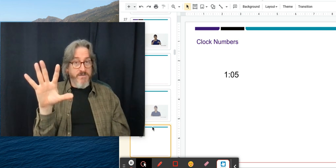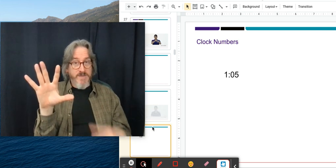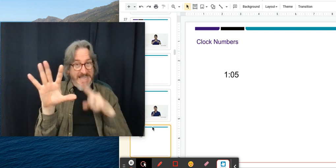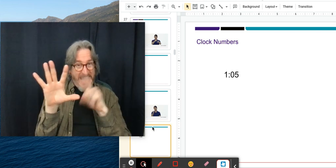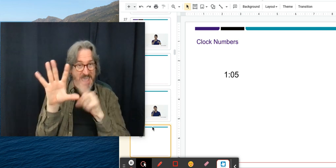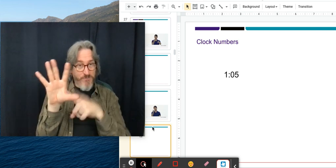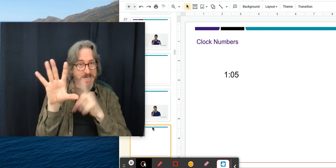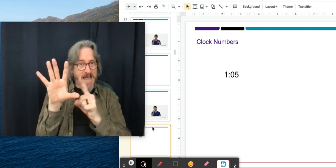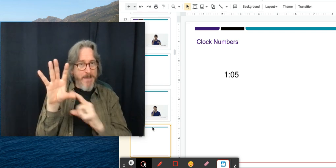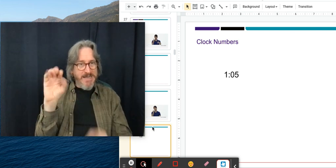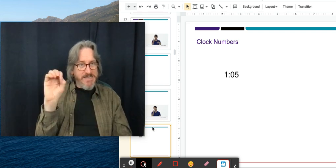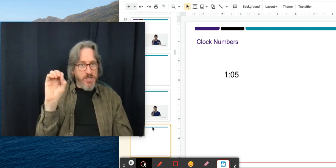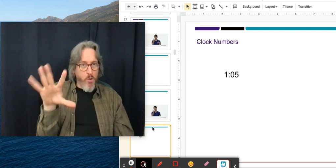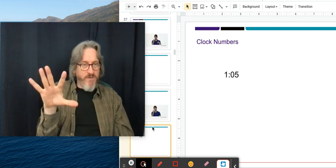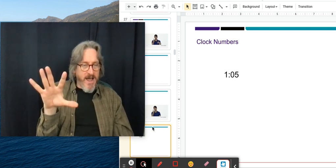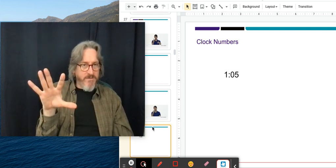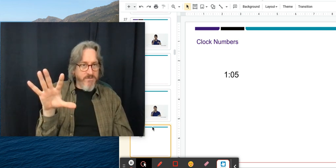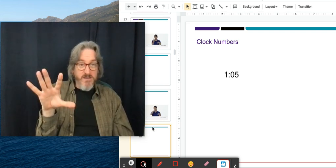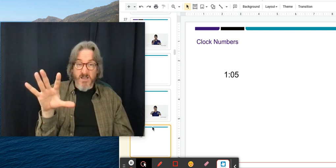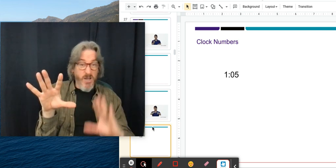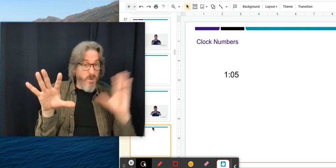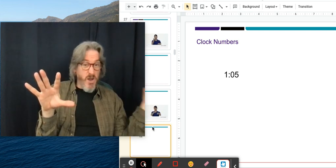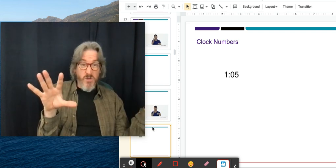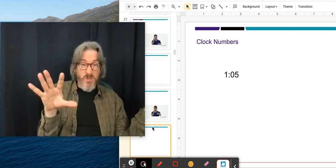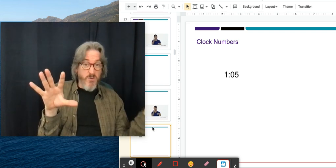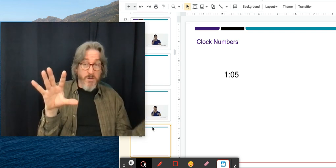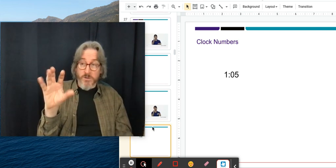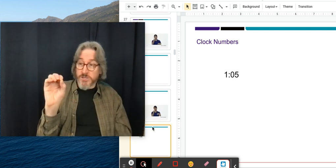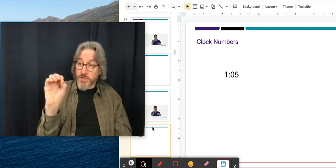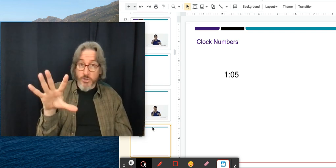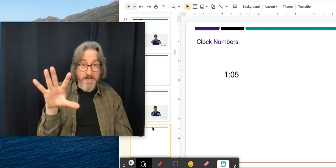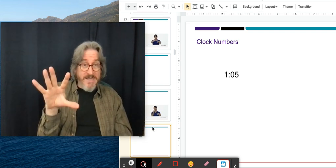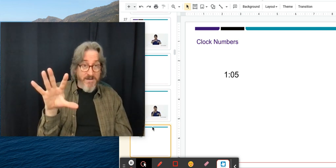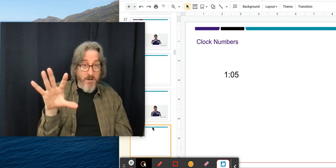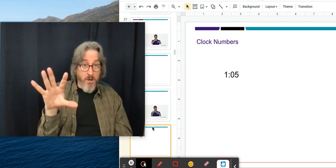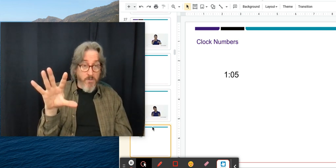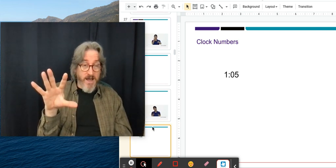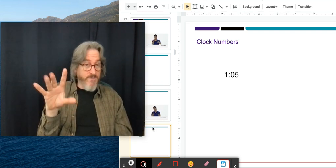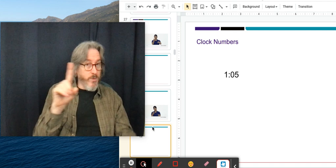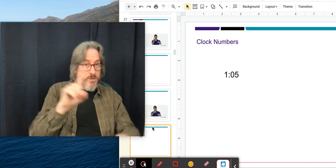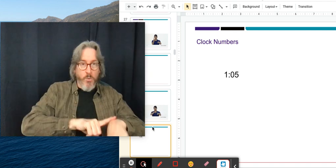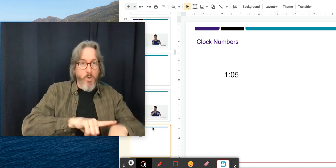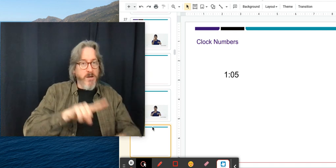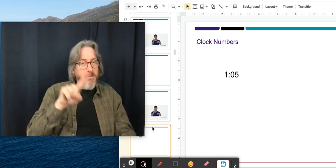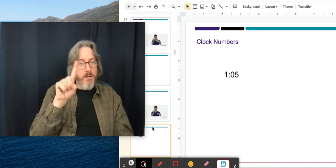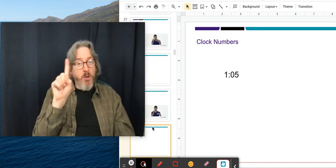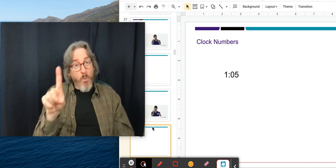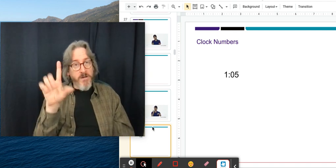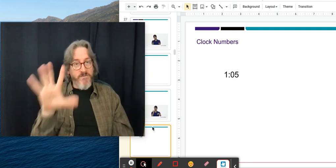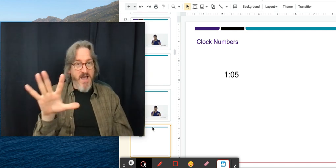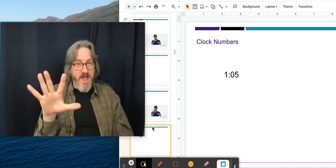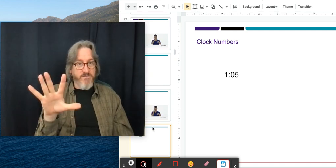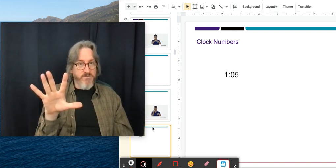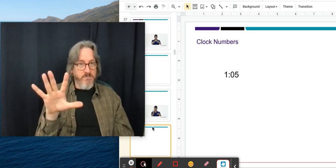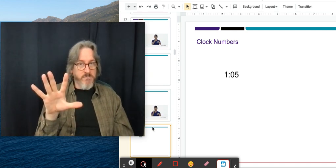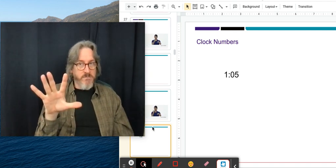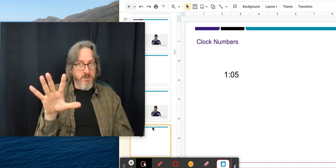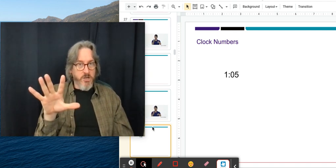1:05. Every time it's 05, like we've done with other numbers, you need that 05. You wouldn't know